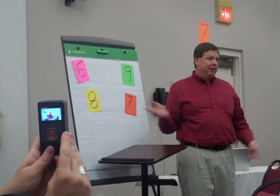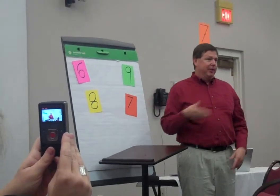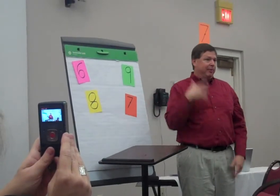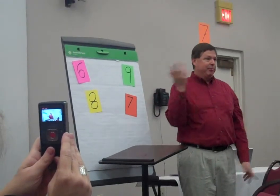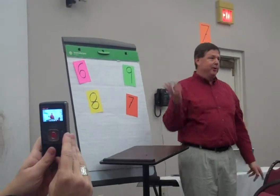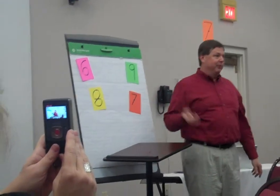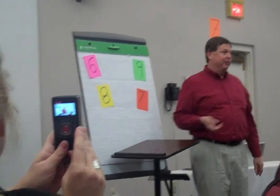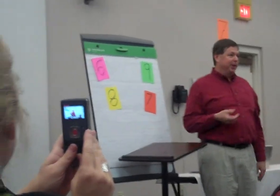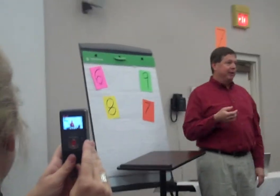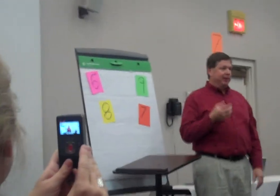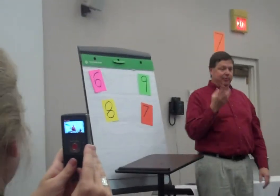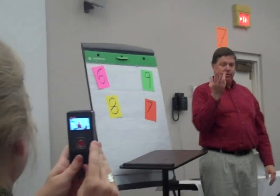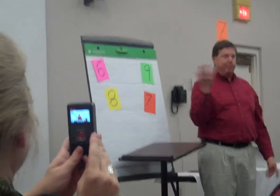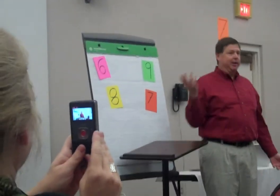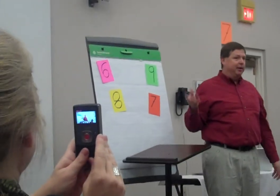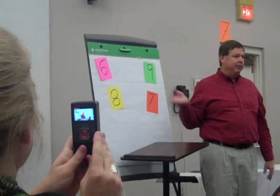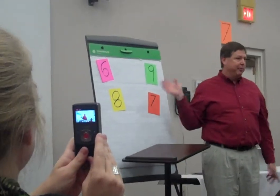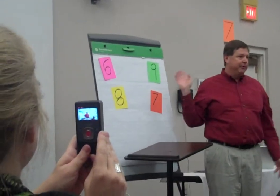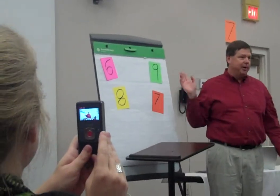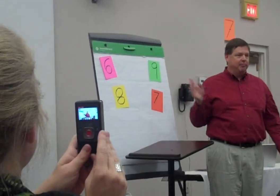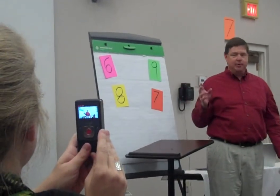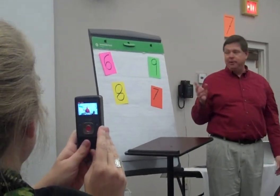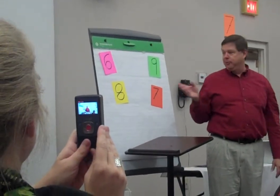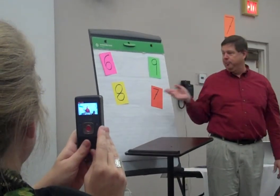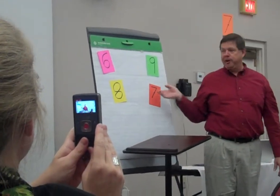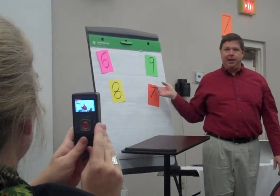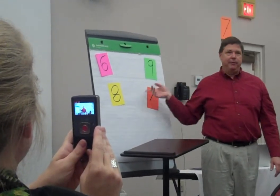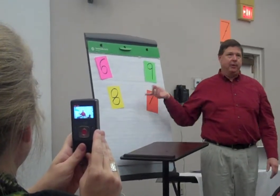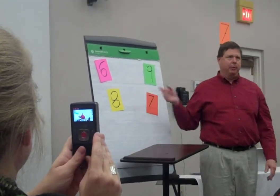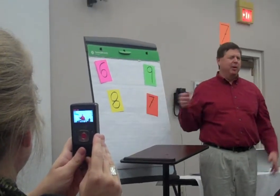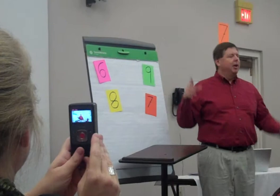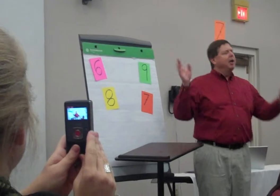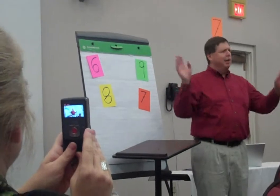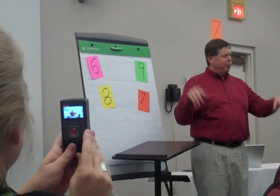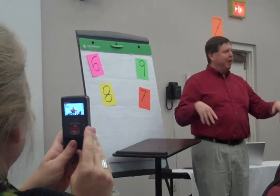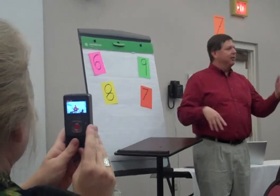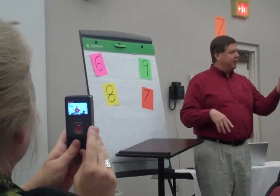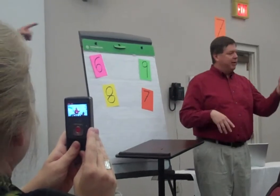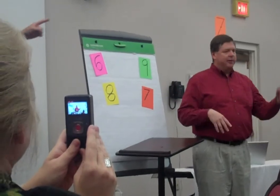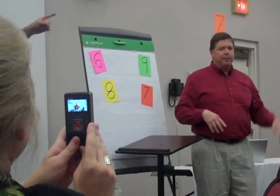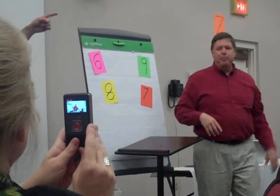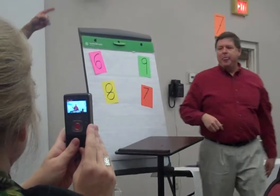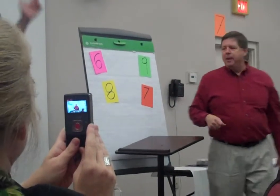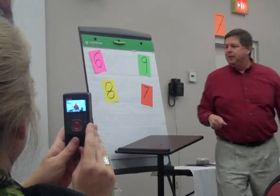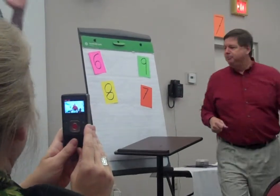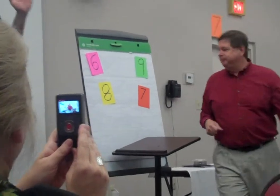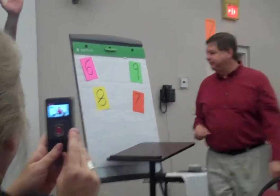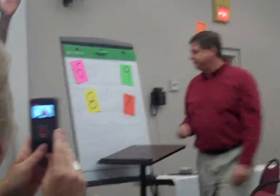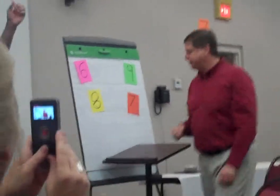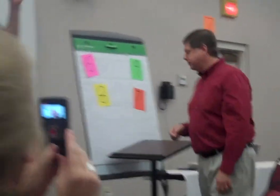add 5 to the numbers that you're seeing and ignore the pinky, and you'll be fine. Well, ignore the pinky half the time. Never mind. Let's try this out.